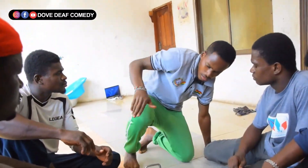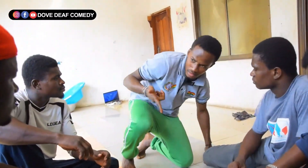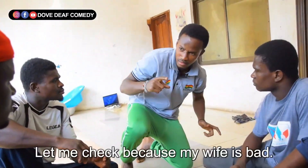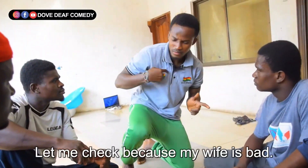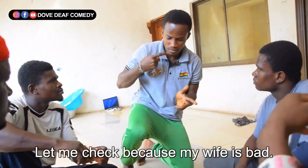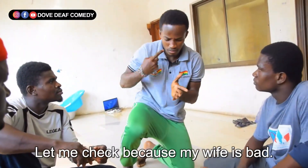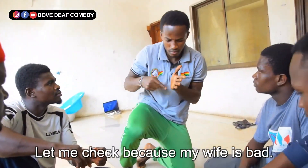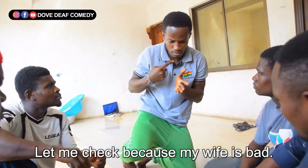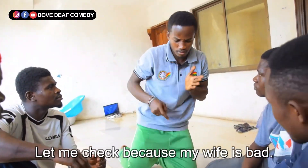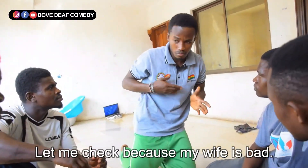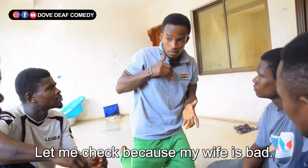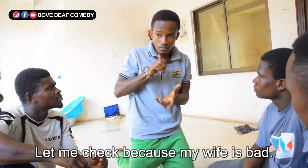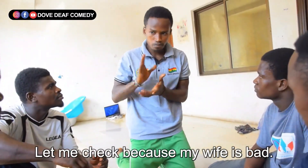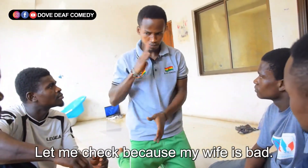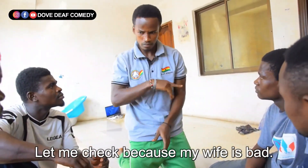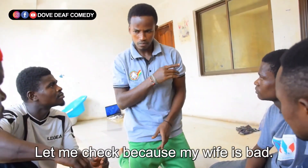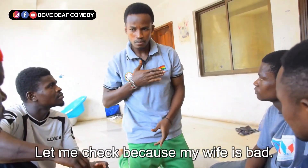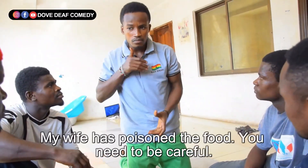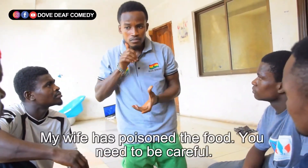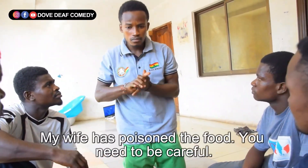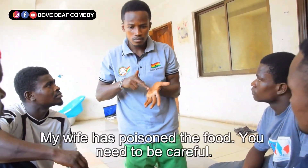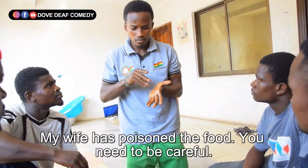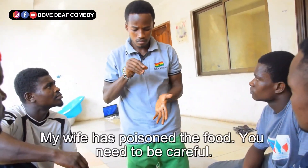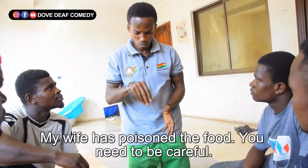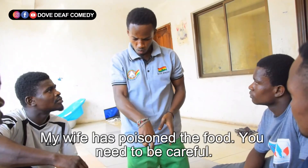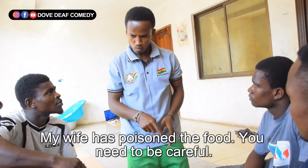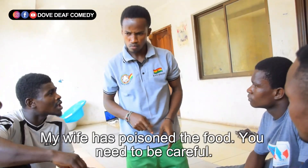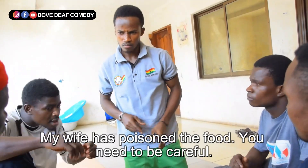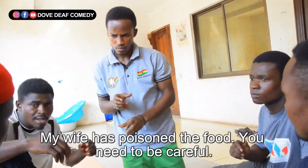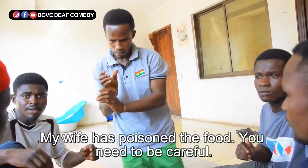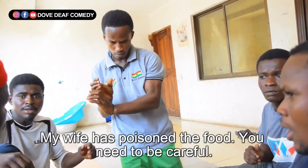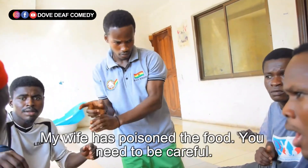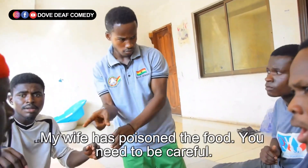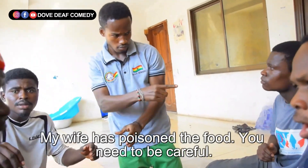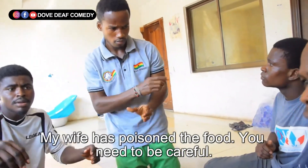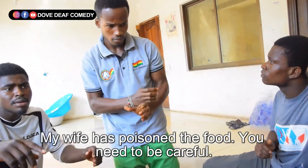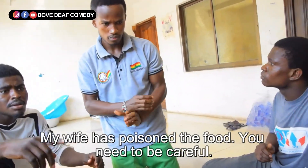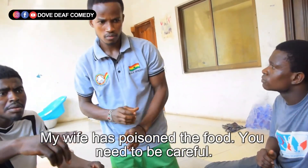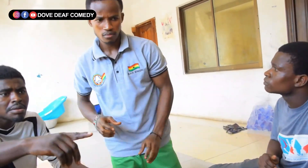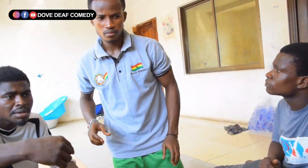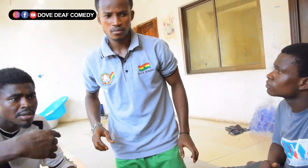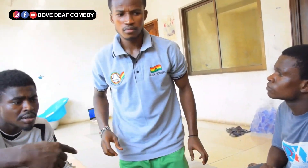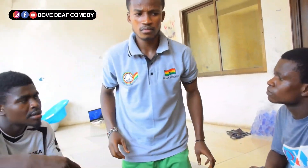Let me check because my wife is bad. My wife has poisoned the food. You need to be careful.